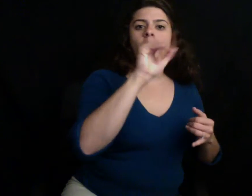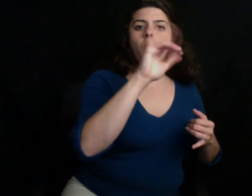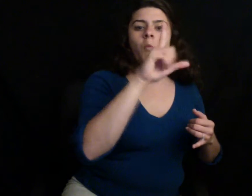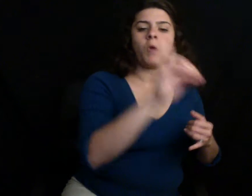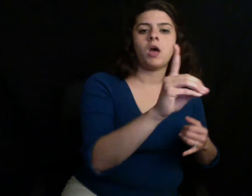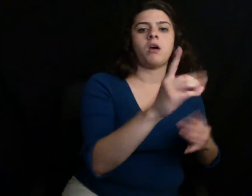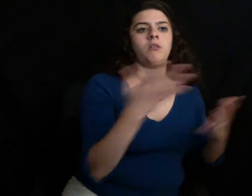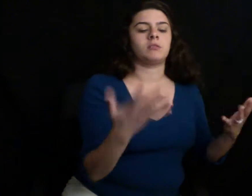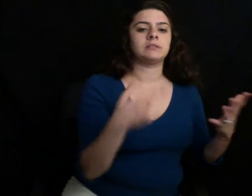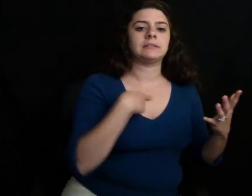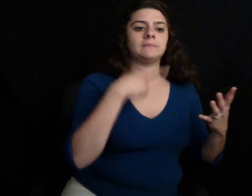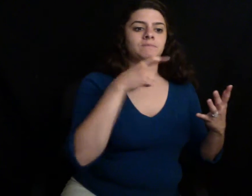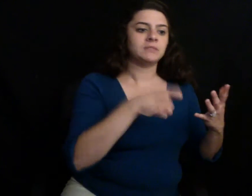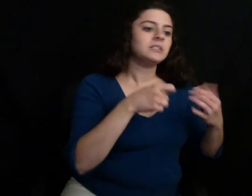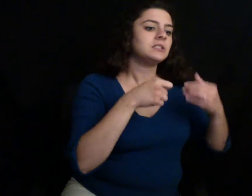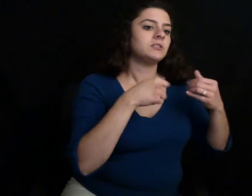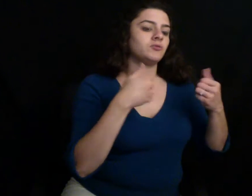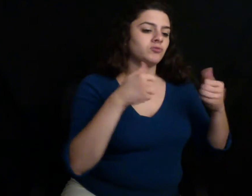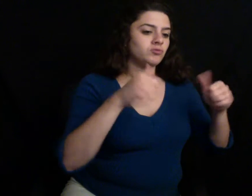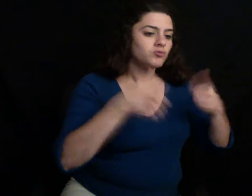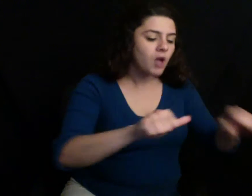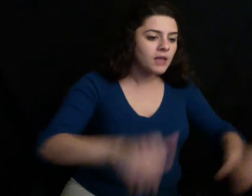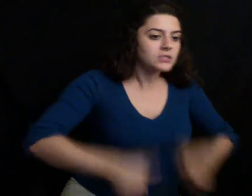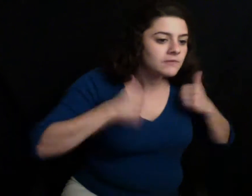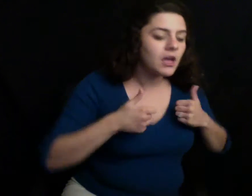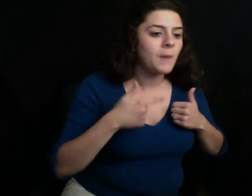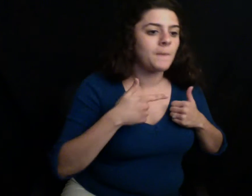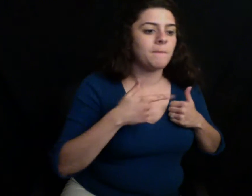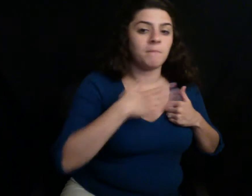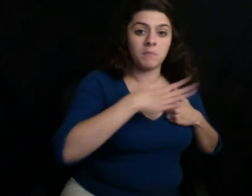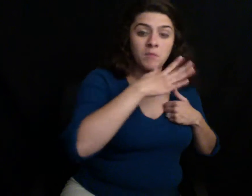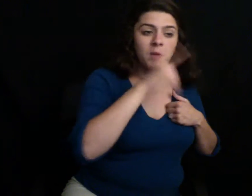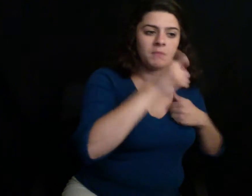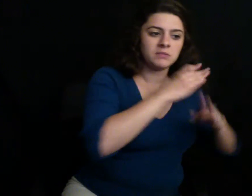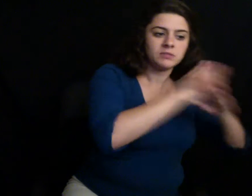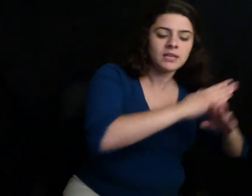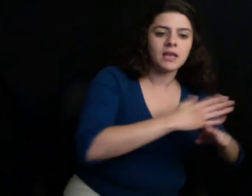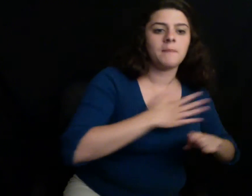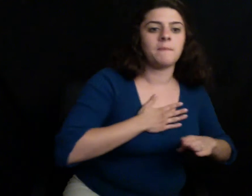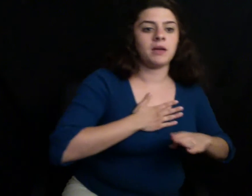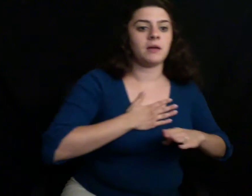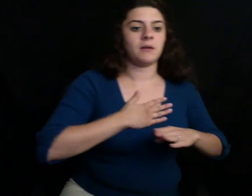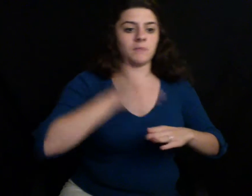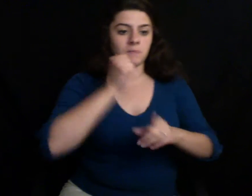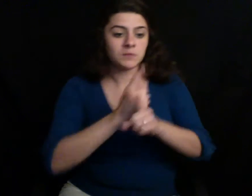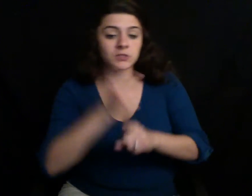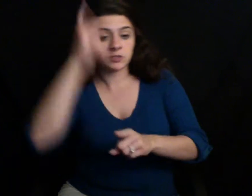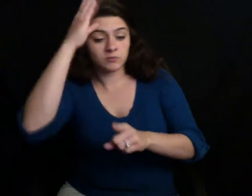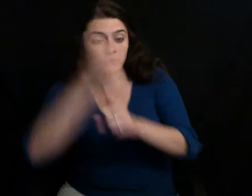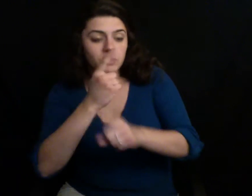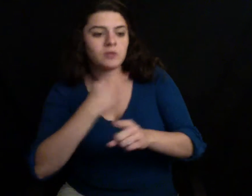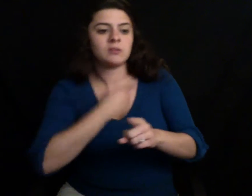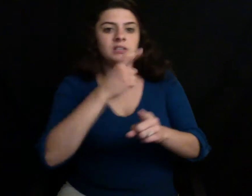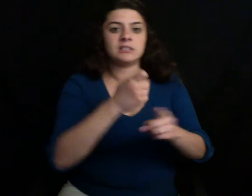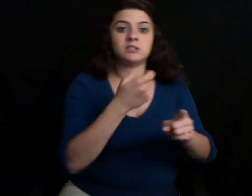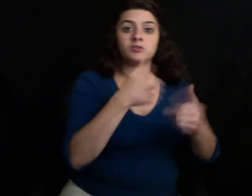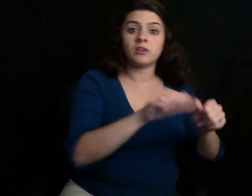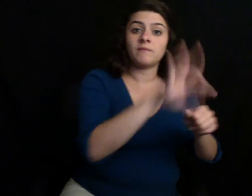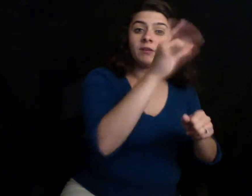little sisters, so he's like, they gotta eat, and your mom, you gotta protect her. So it's like, how do you do all of this in your 10 or 11? So it's like, okay, I gotta grow up